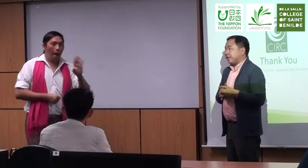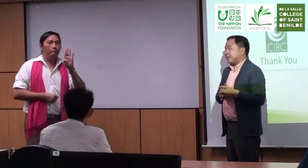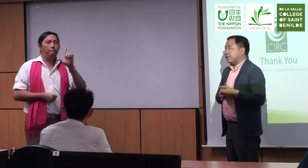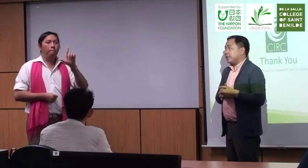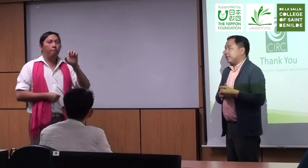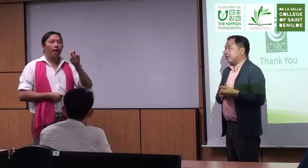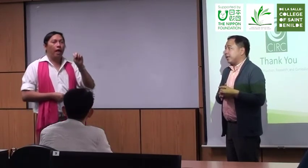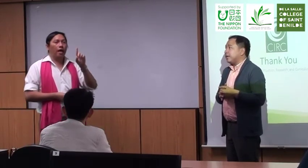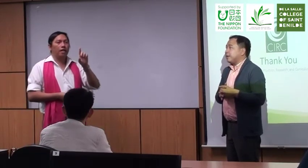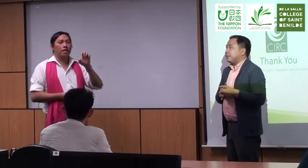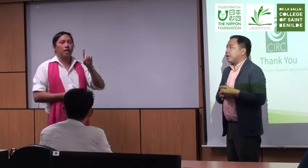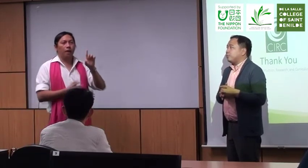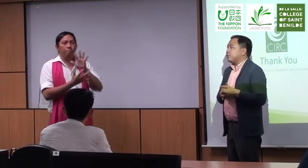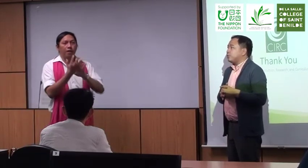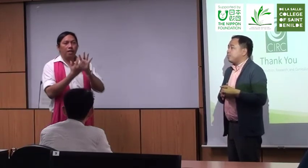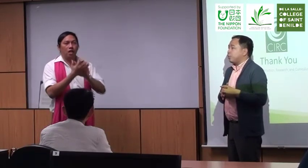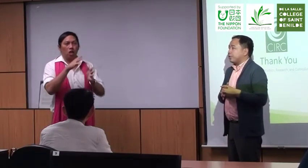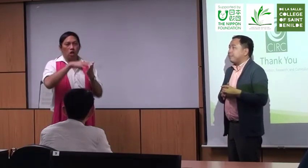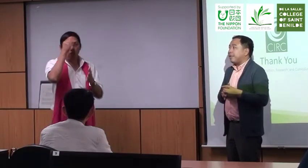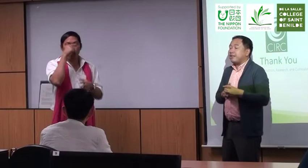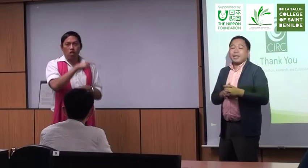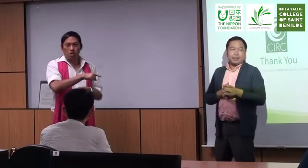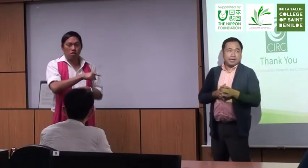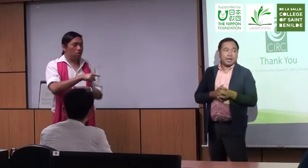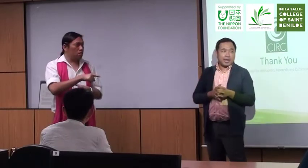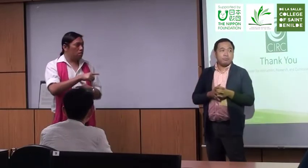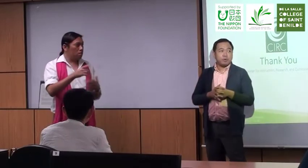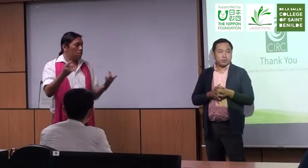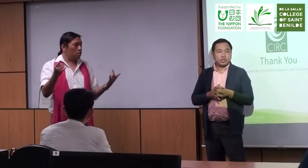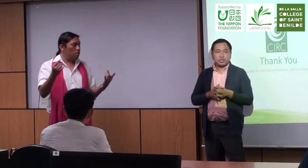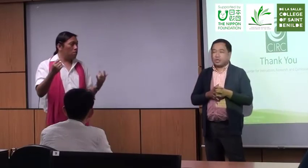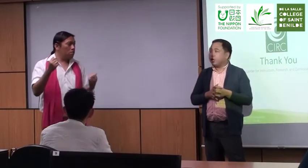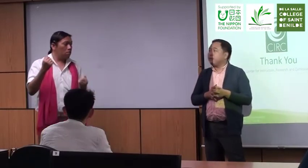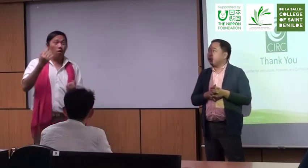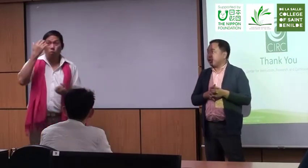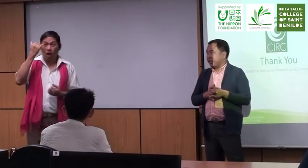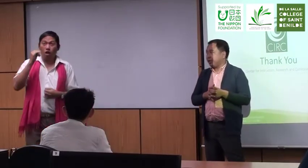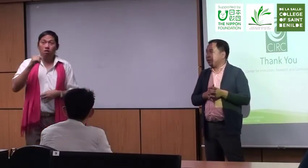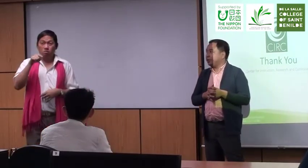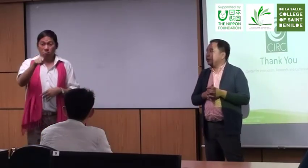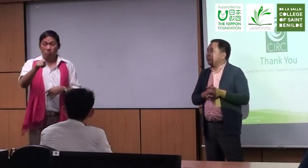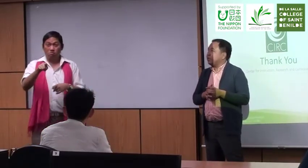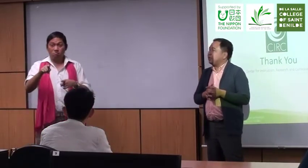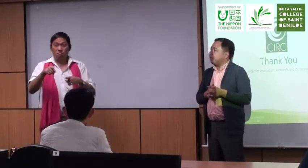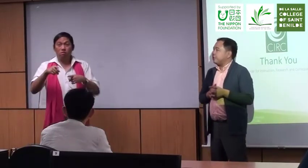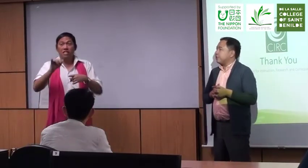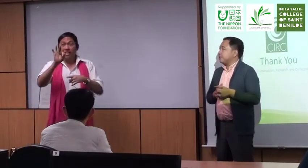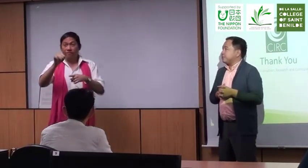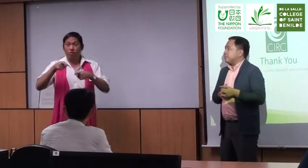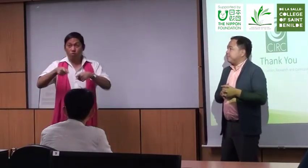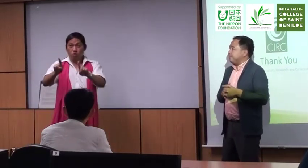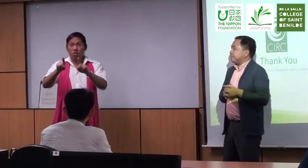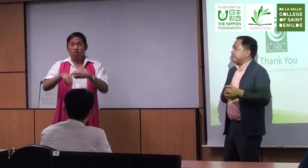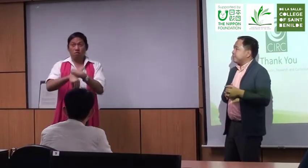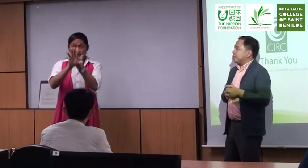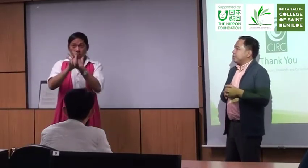100%. But I would support the blended approach of learning